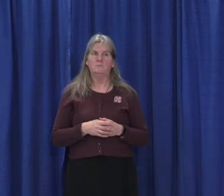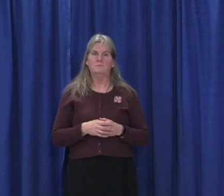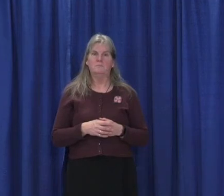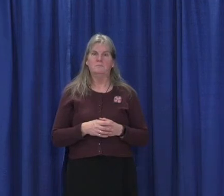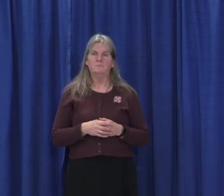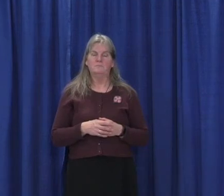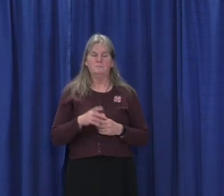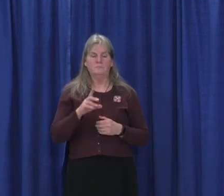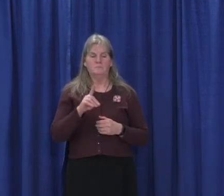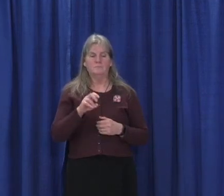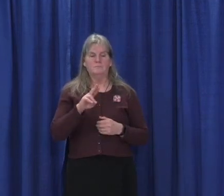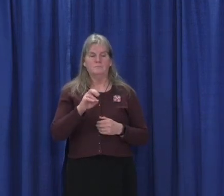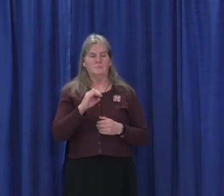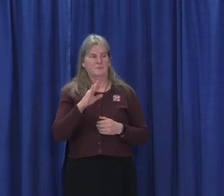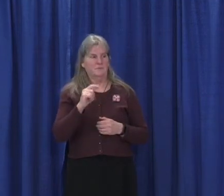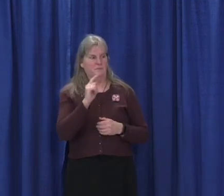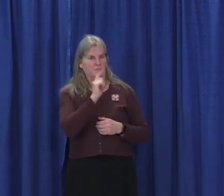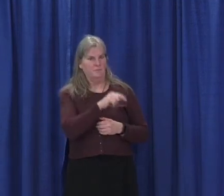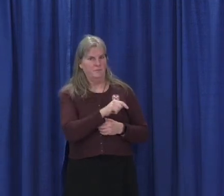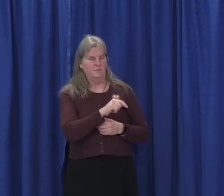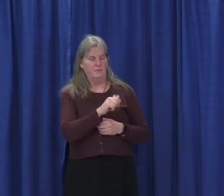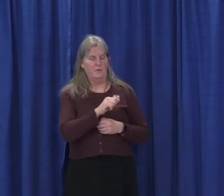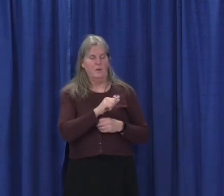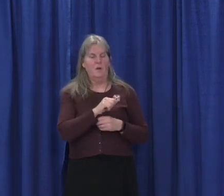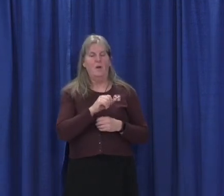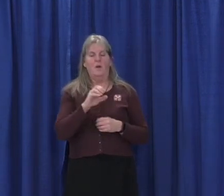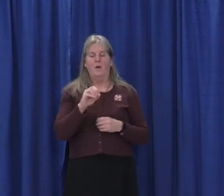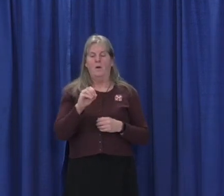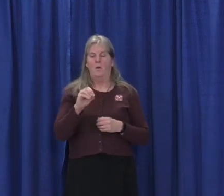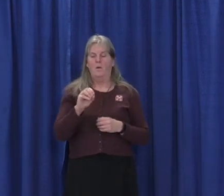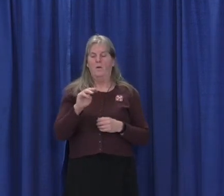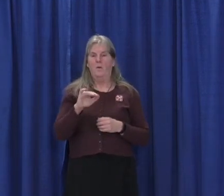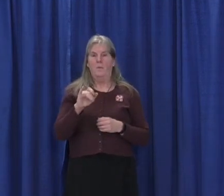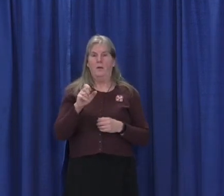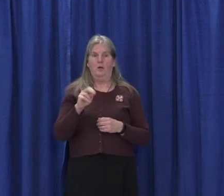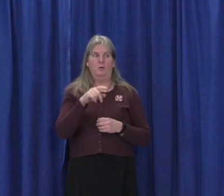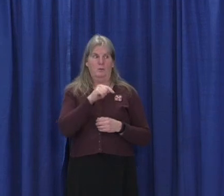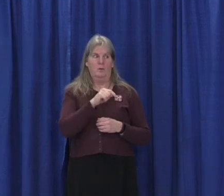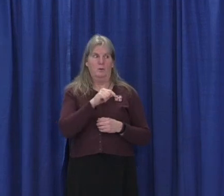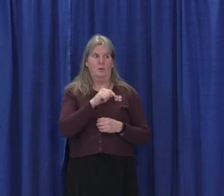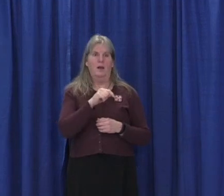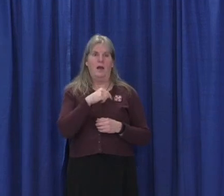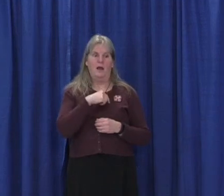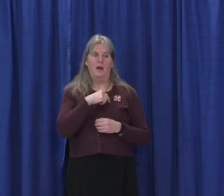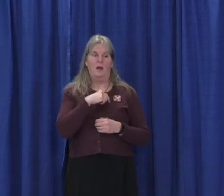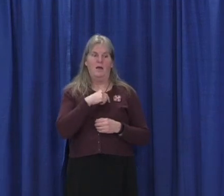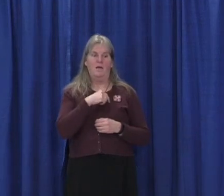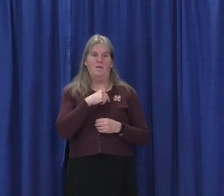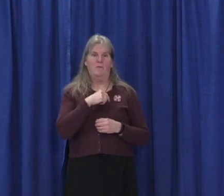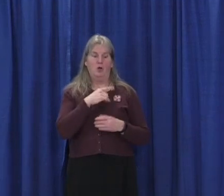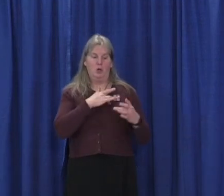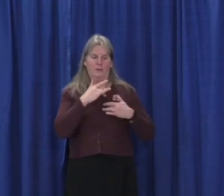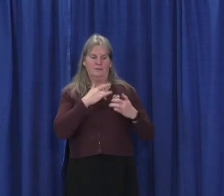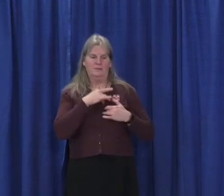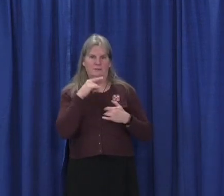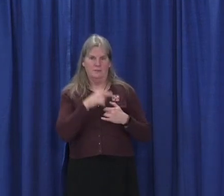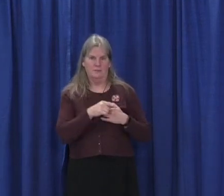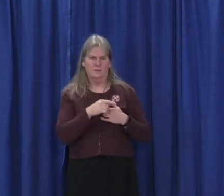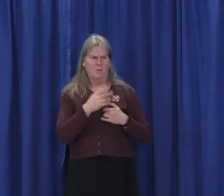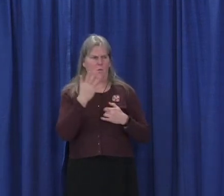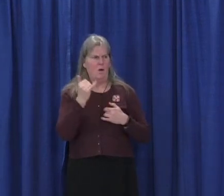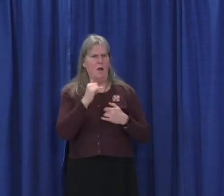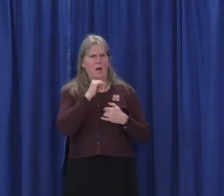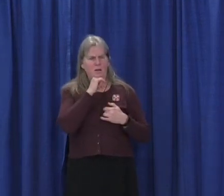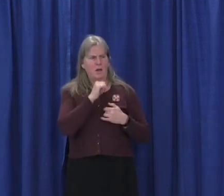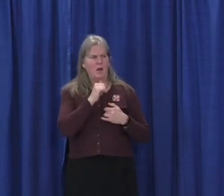Dr. Elliott. So if Omicron is such a variant of concern, as you say in this press conference, then why not tell people to cancel their gatherings over